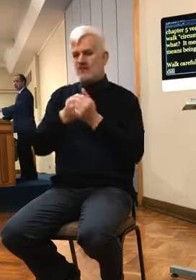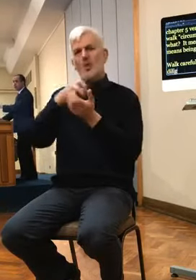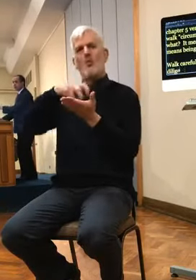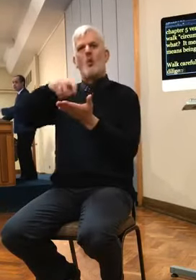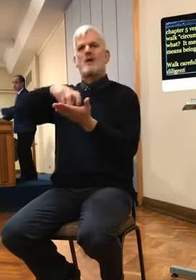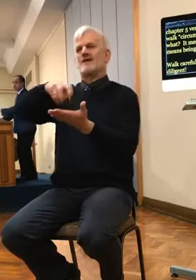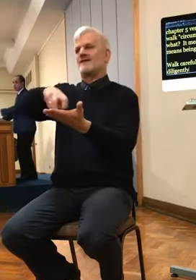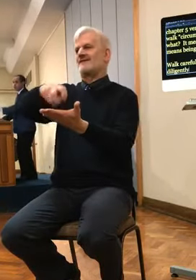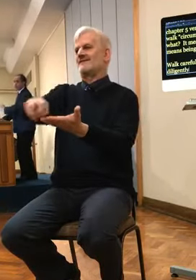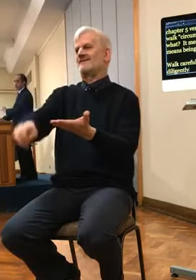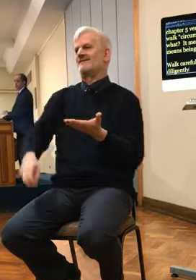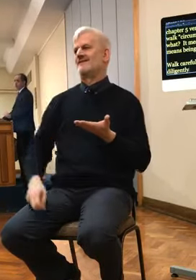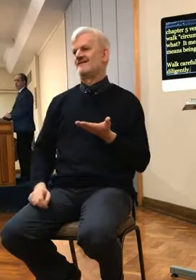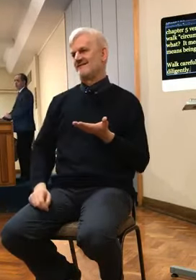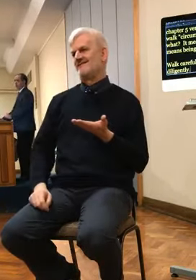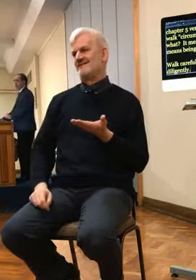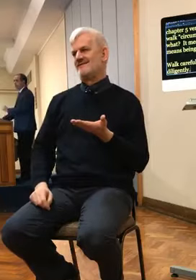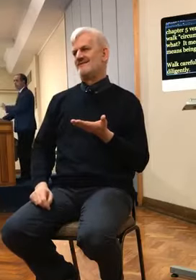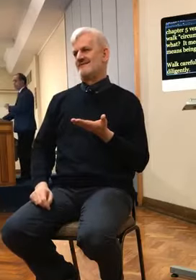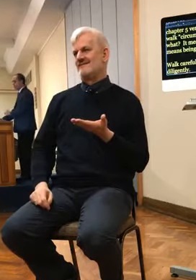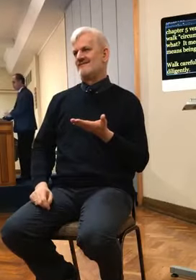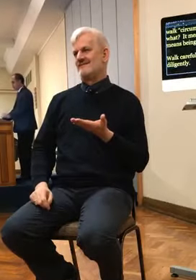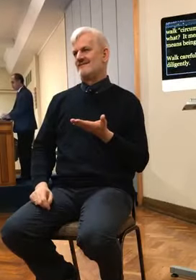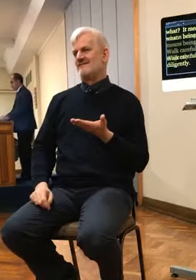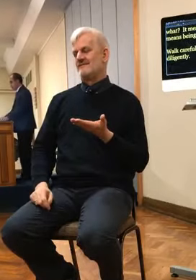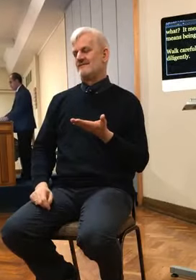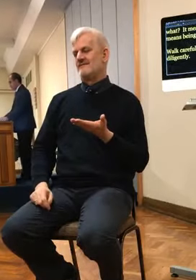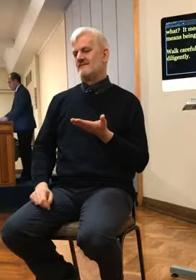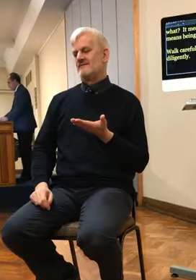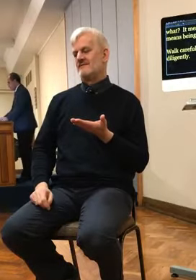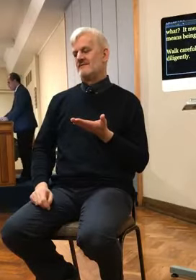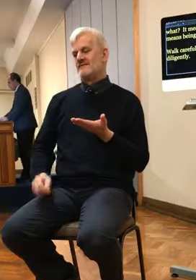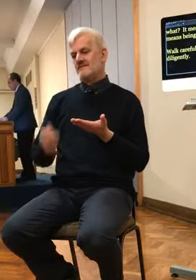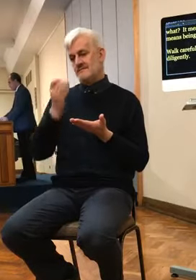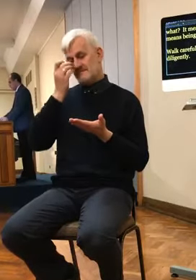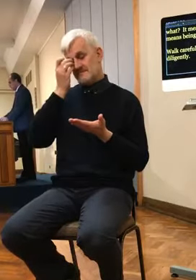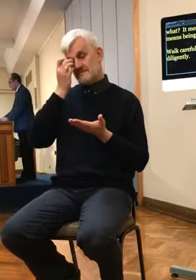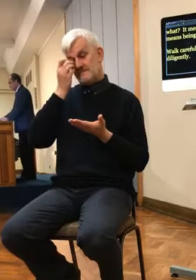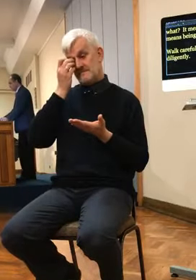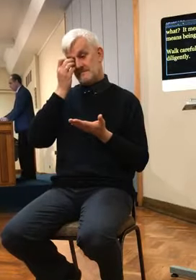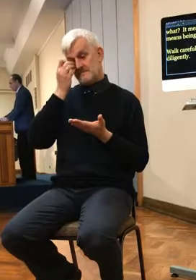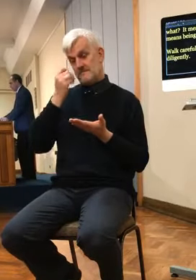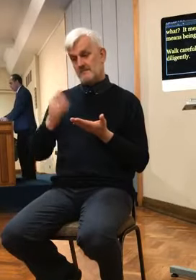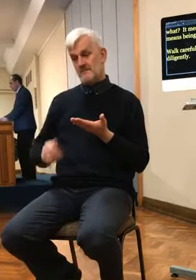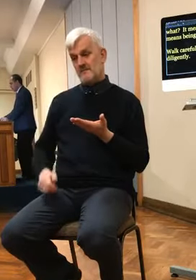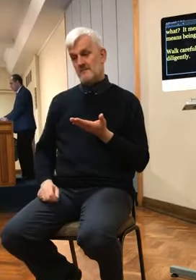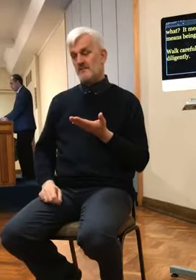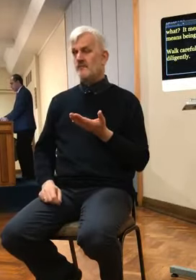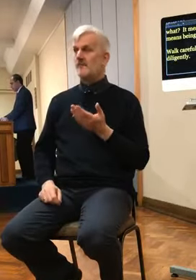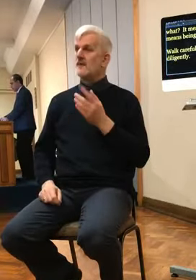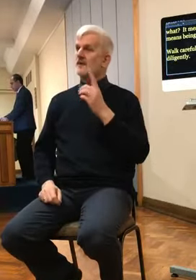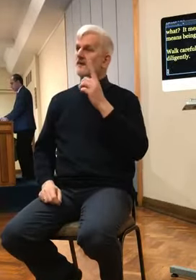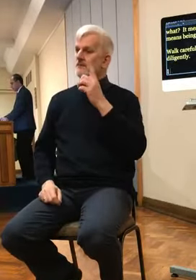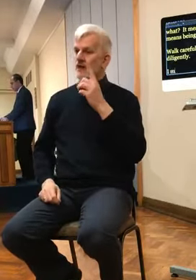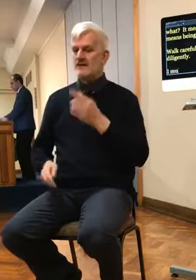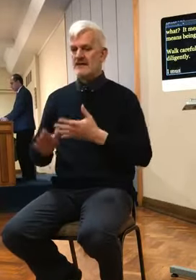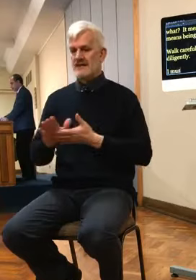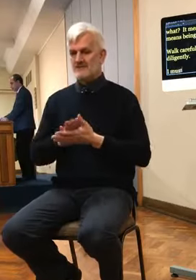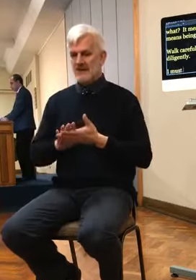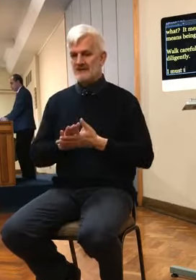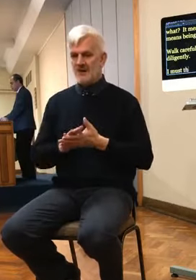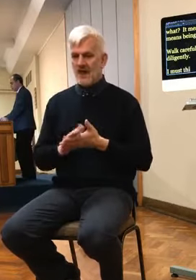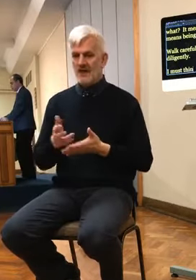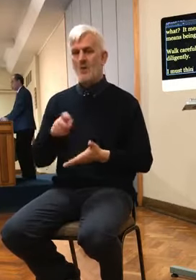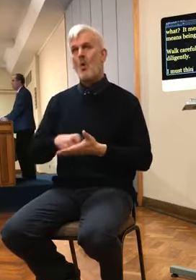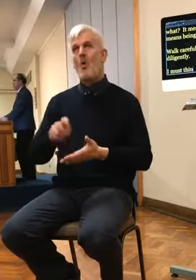word circumspectly there. My dear brothers and sisters, we have to think before we act. That's the meaning. We have to